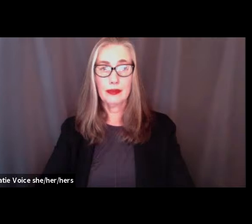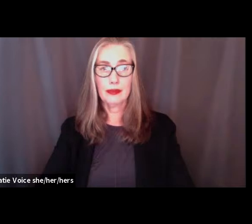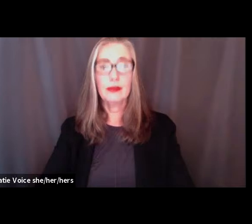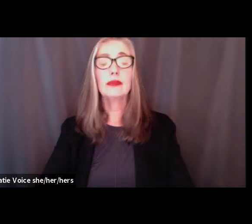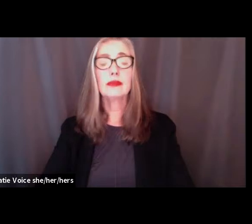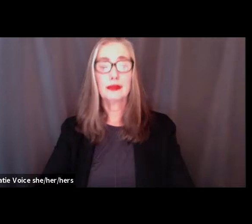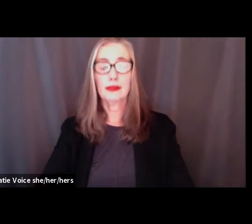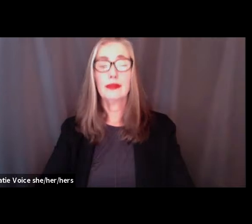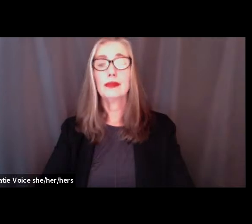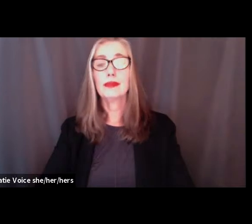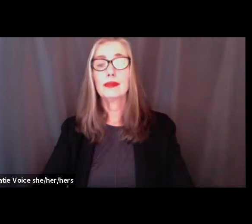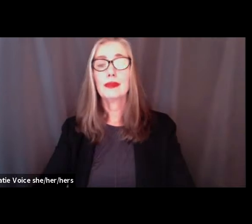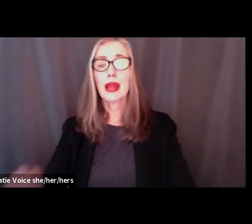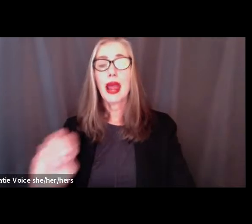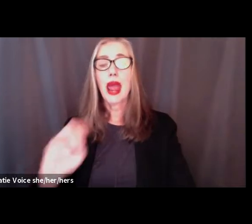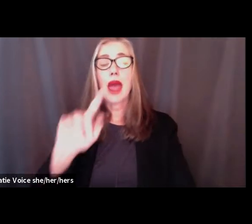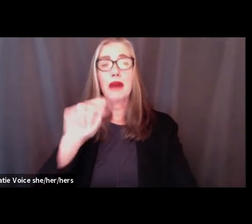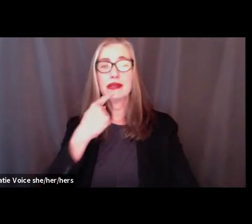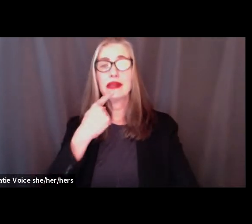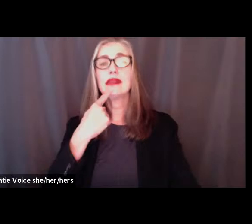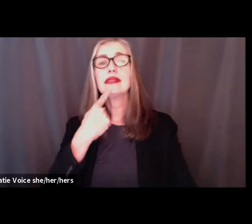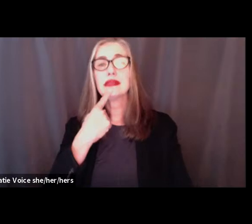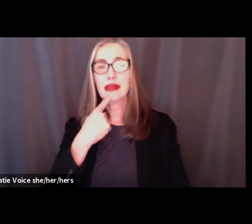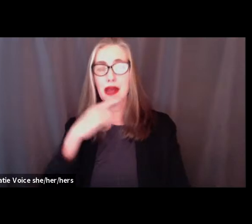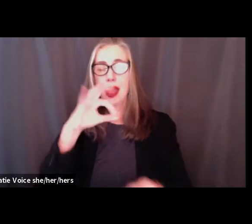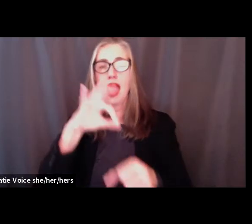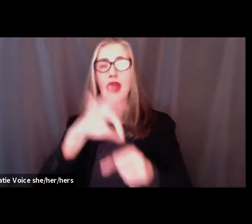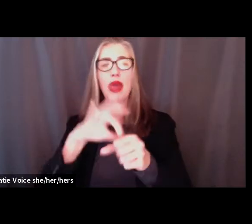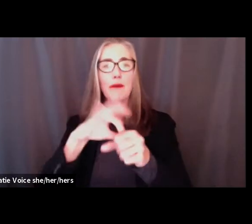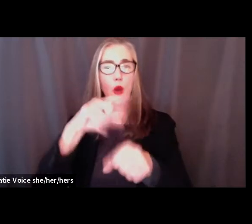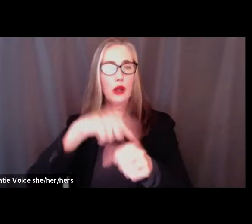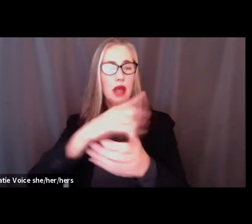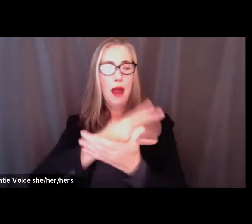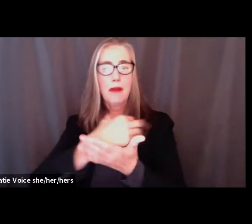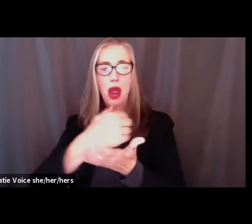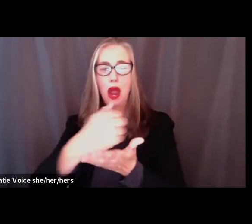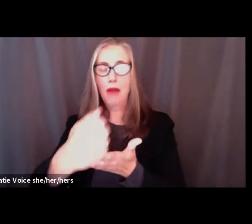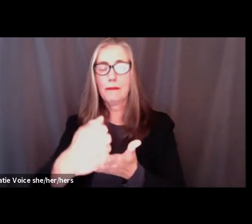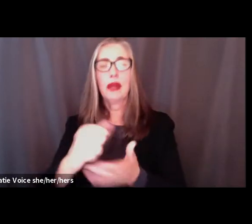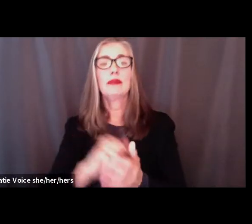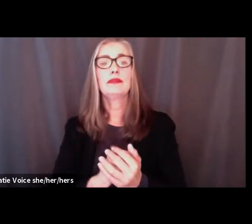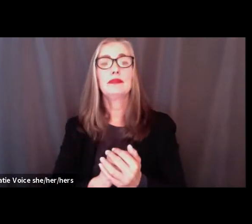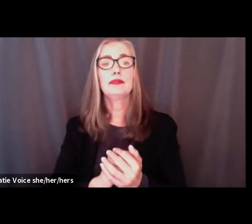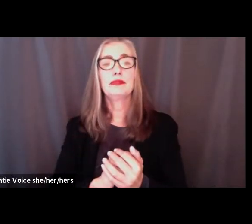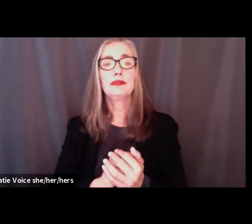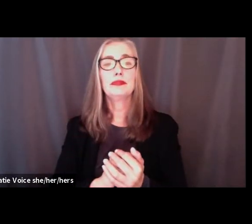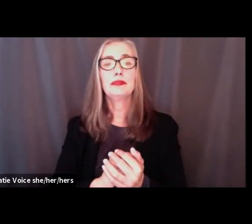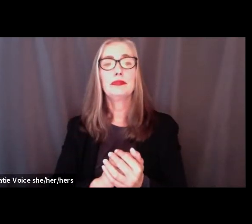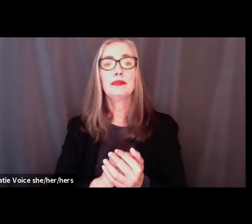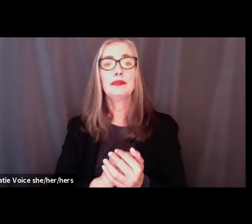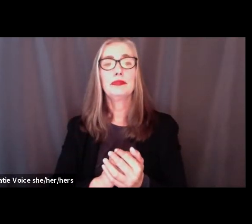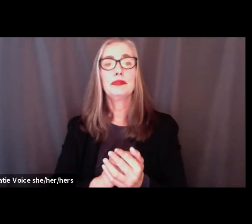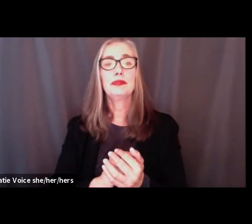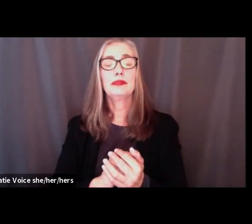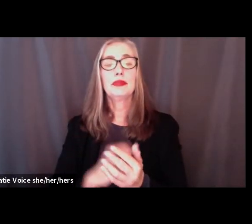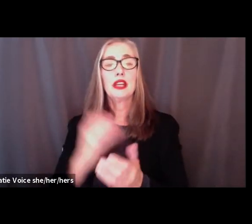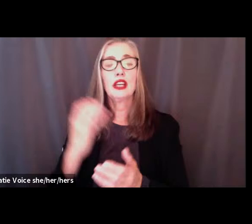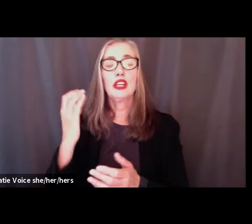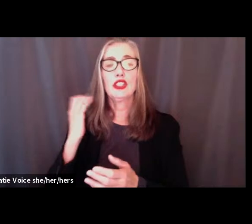Okay, and the poll is up. Okay, let's move to phone votes. All those